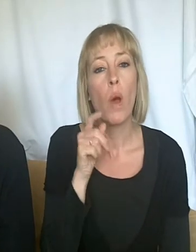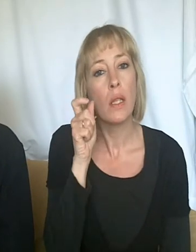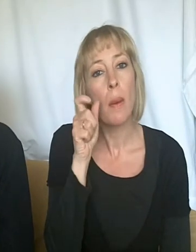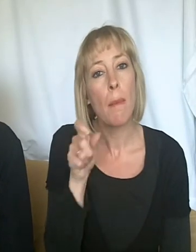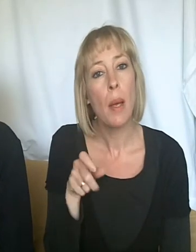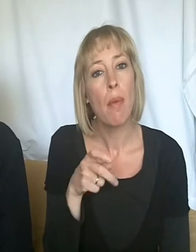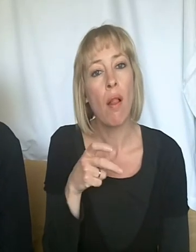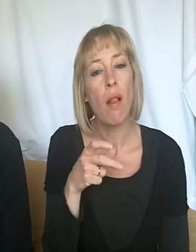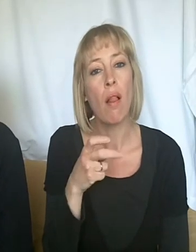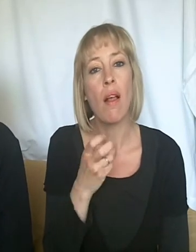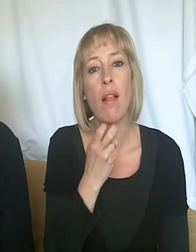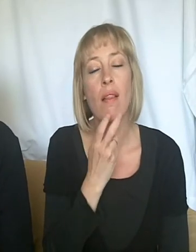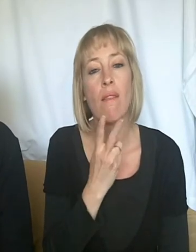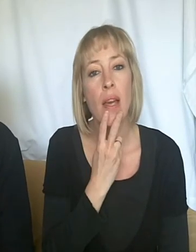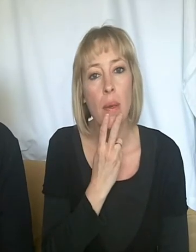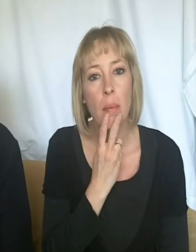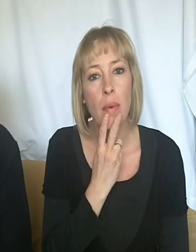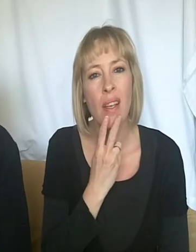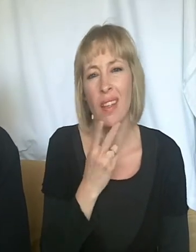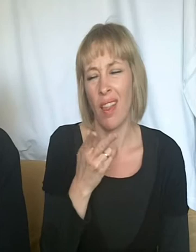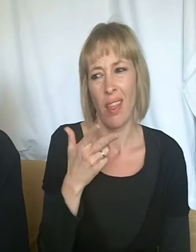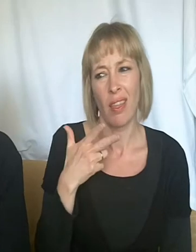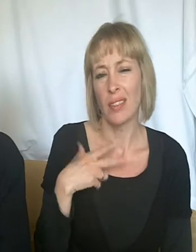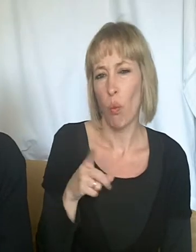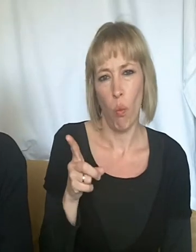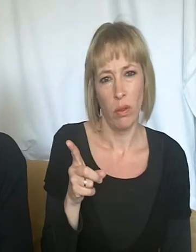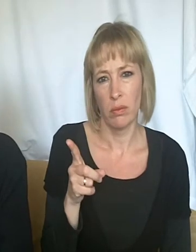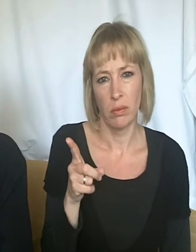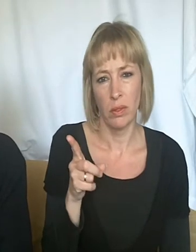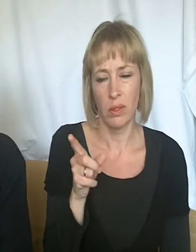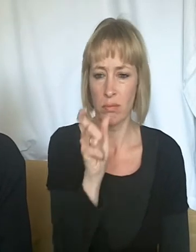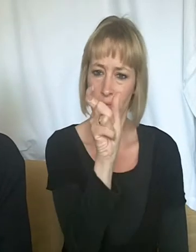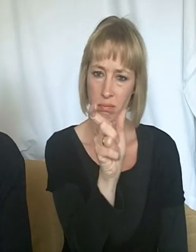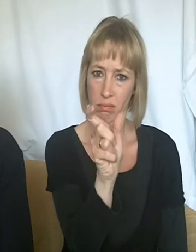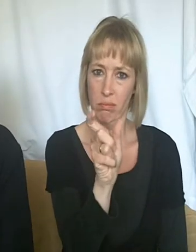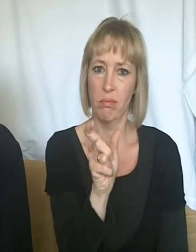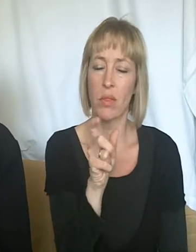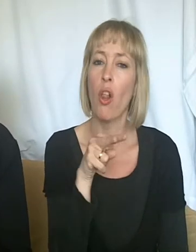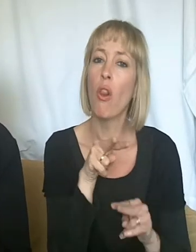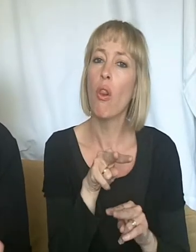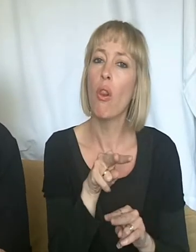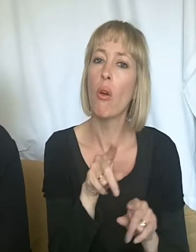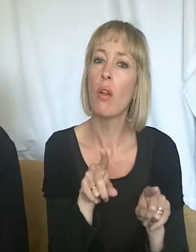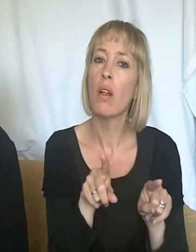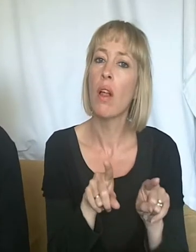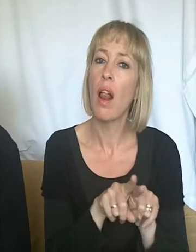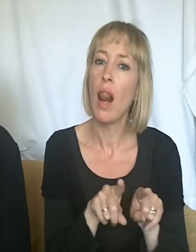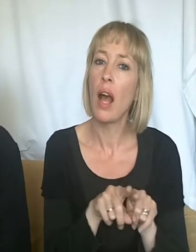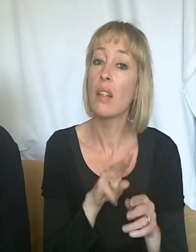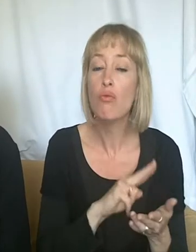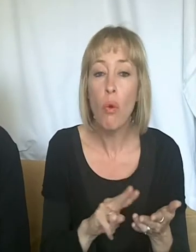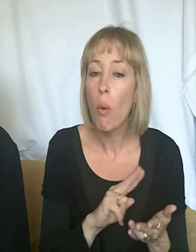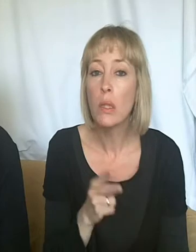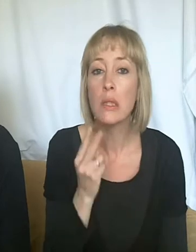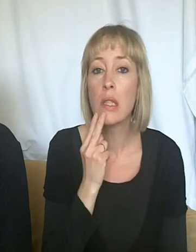vape, they don't want their personal vapor device to look like a